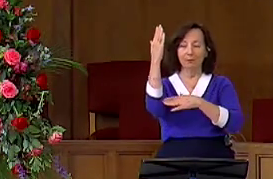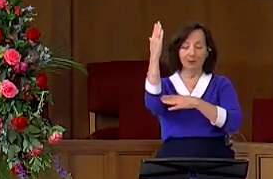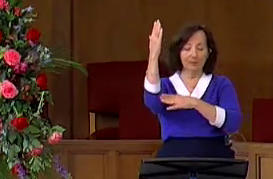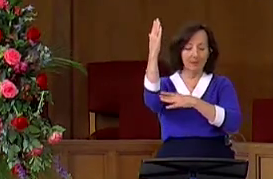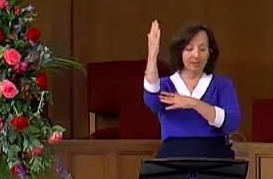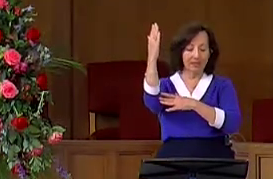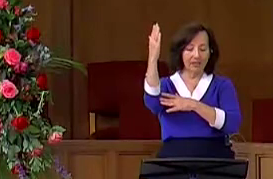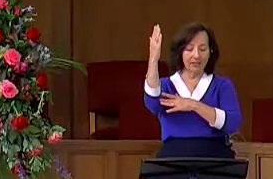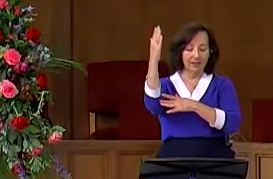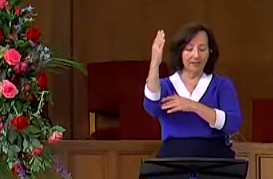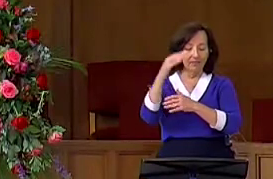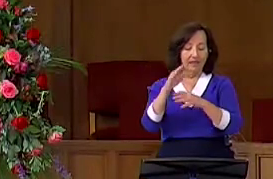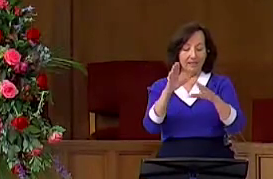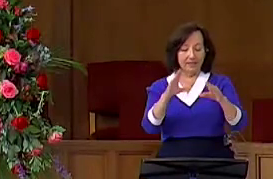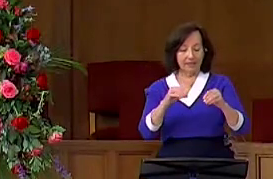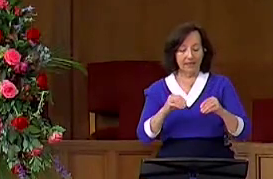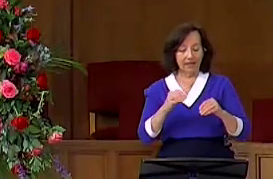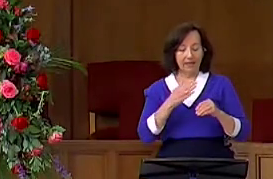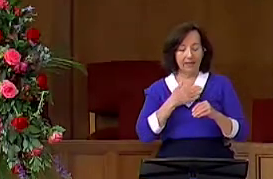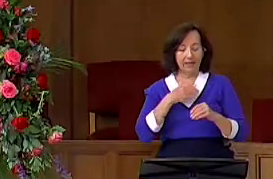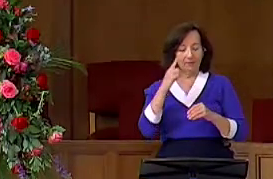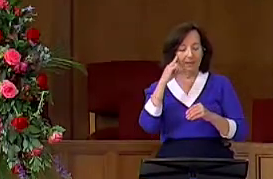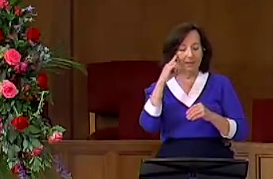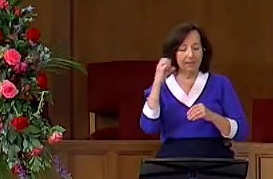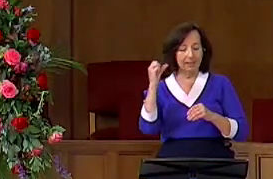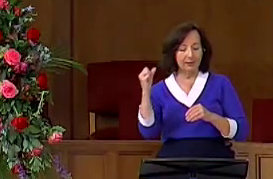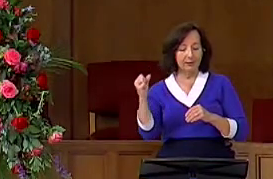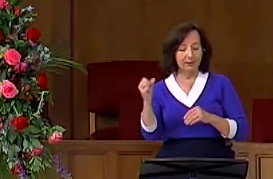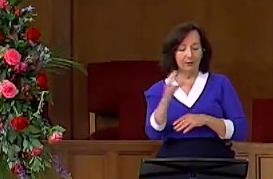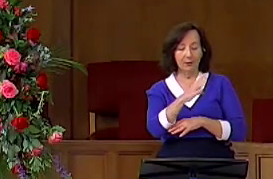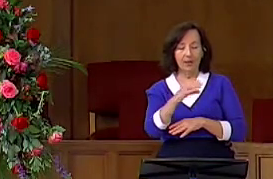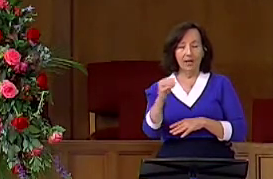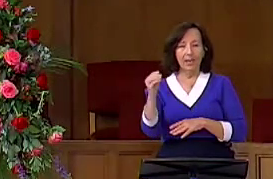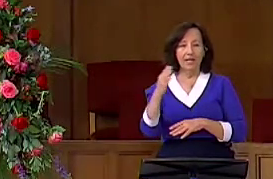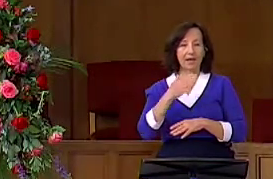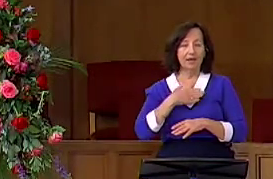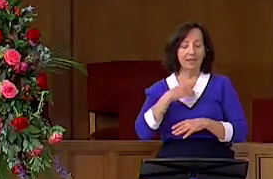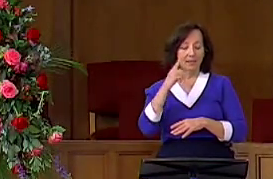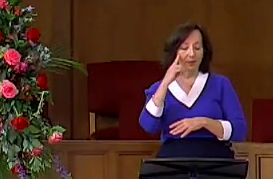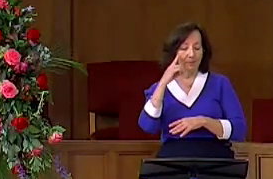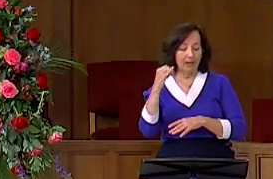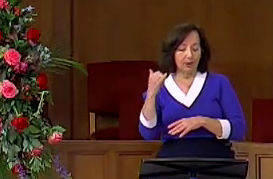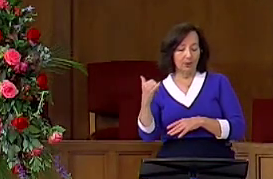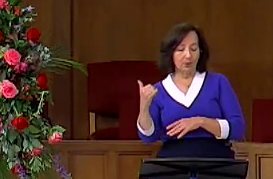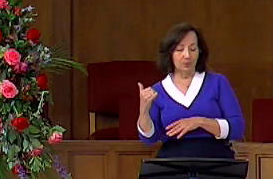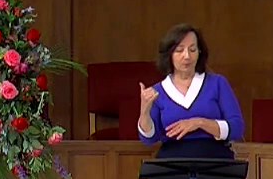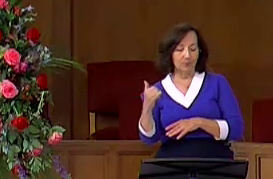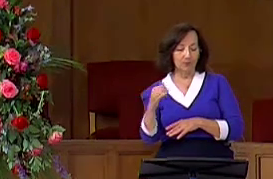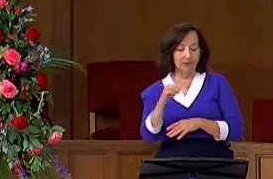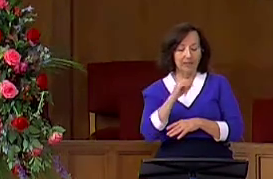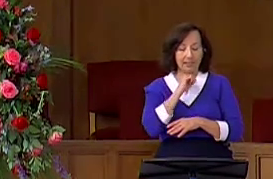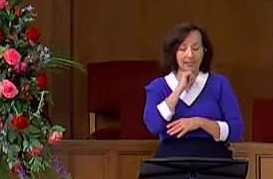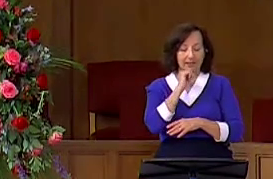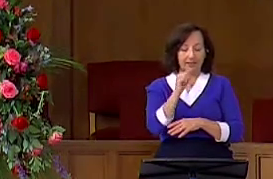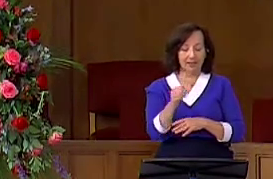messages from Thee. Take my silver and my